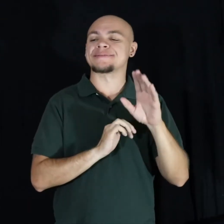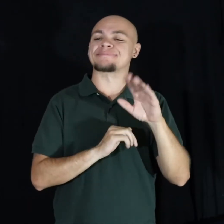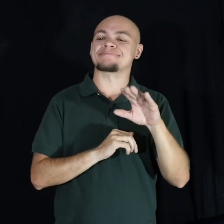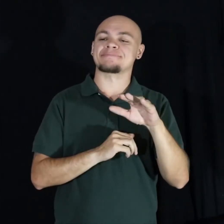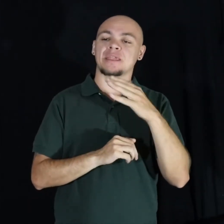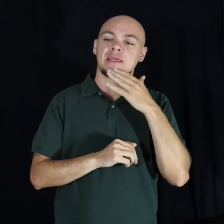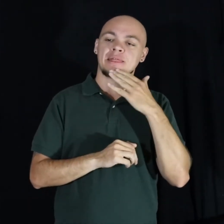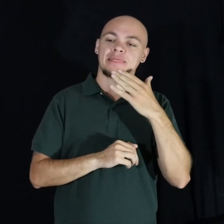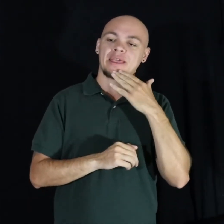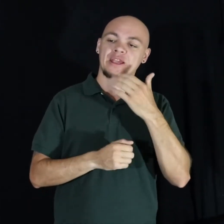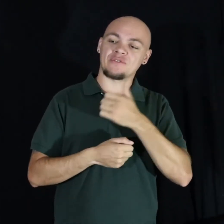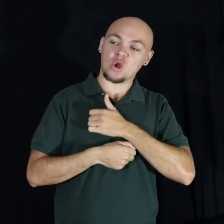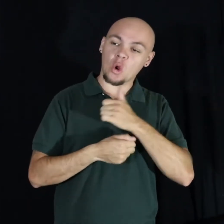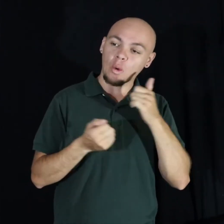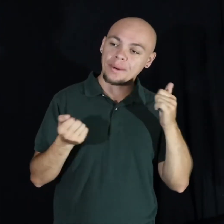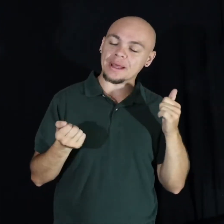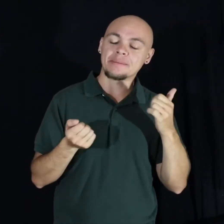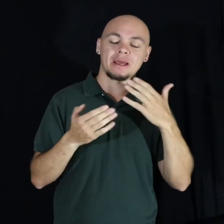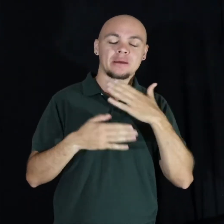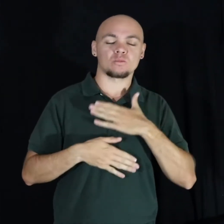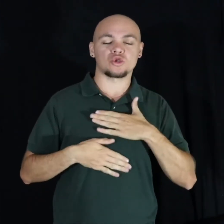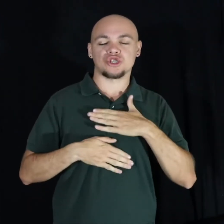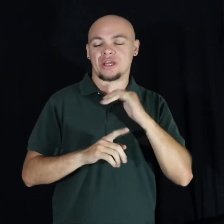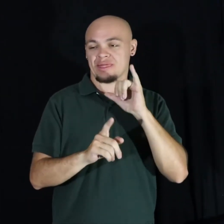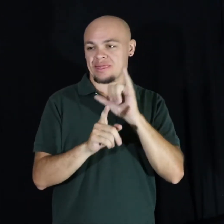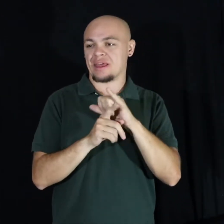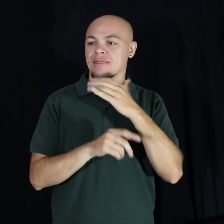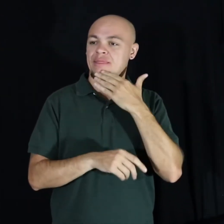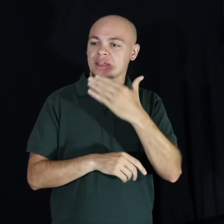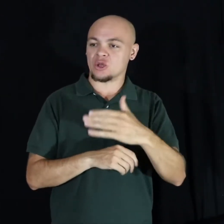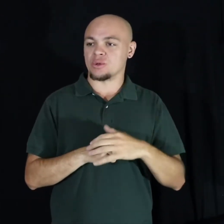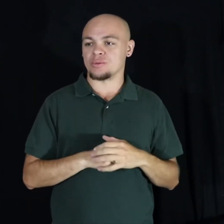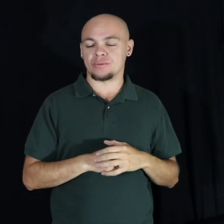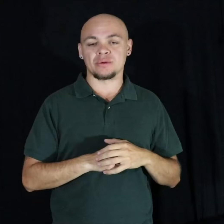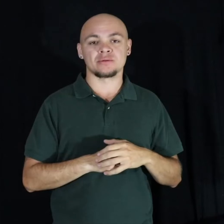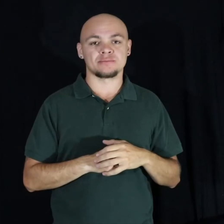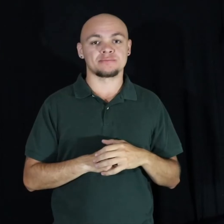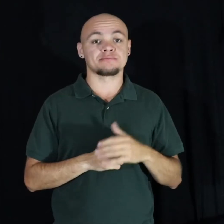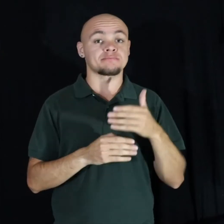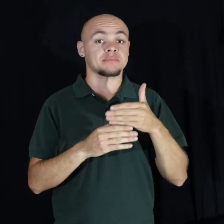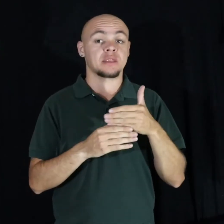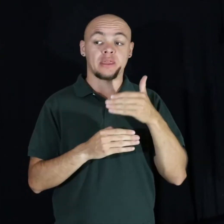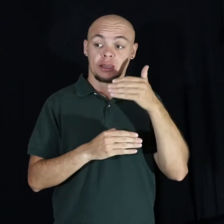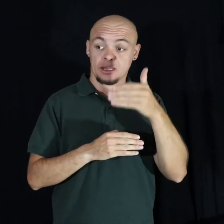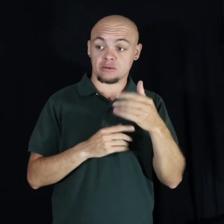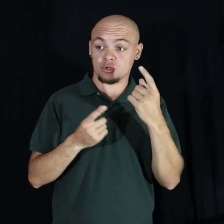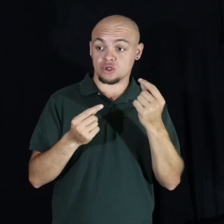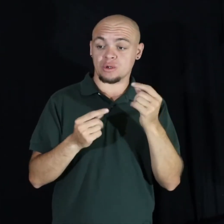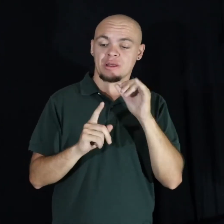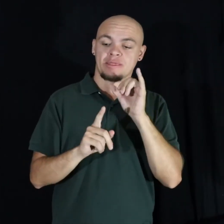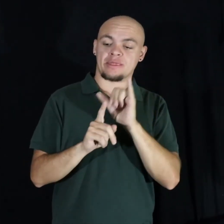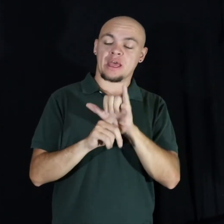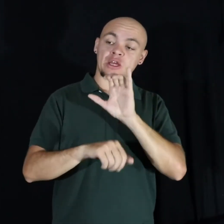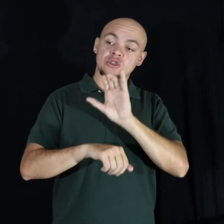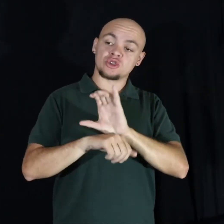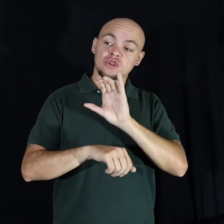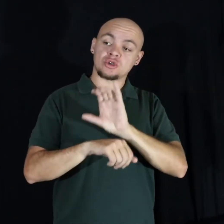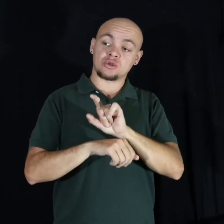Thanks for being vulnerable. I appreciate that. Now, the next step for you is to go back to that church